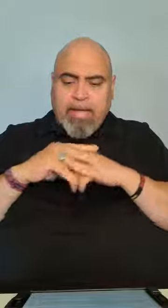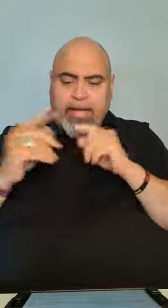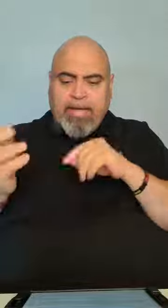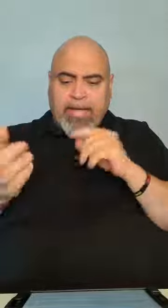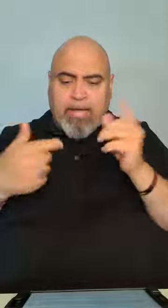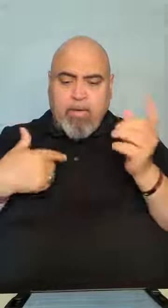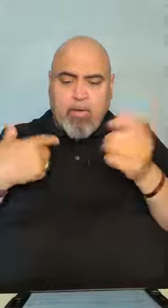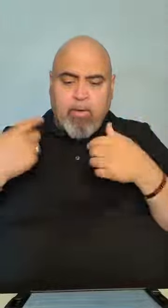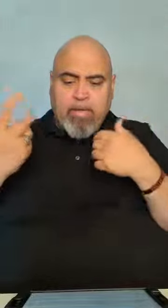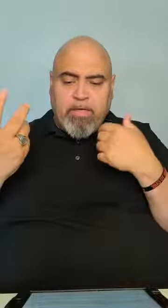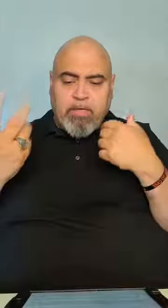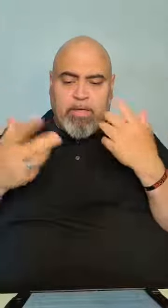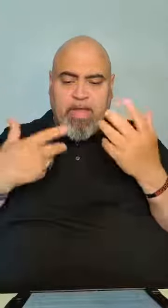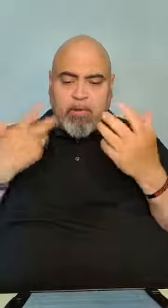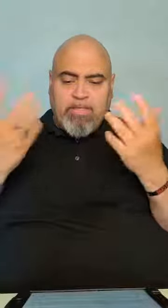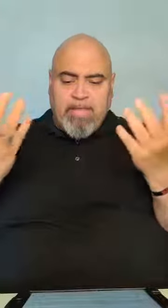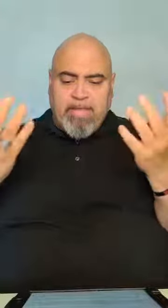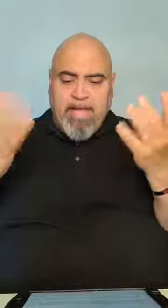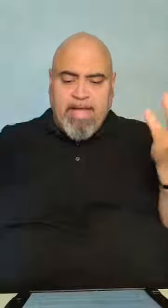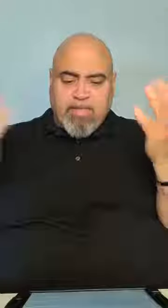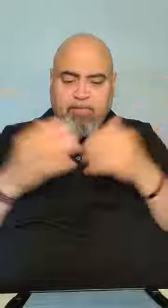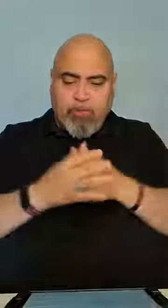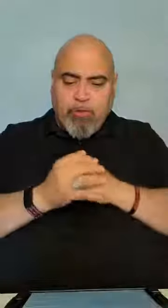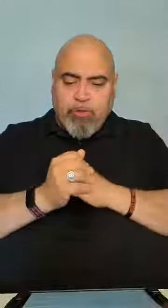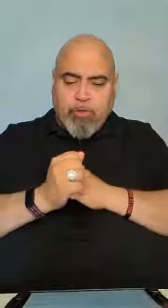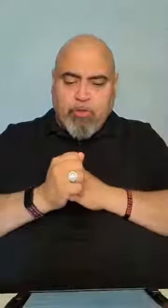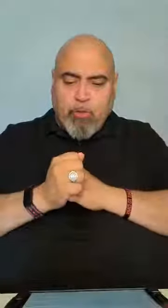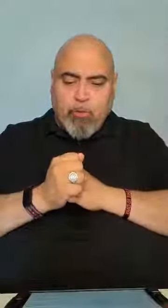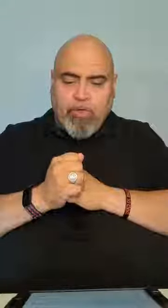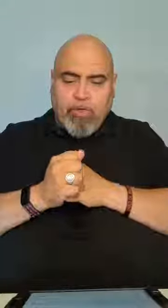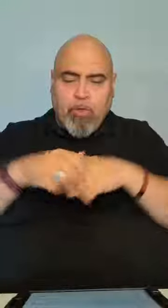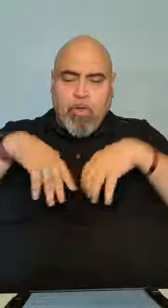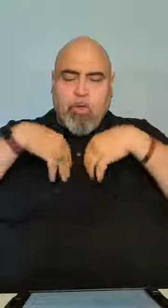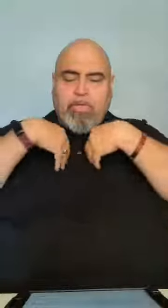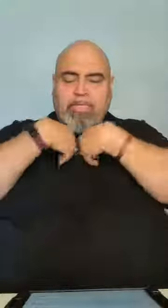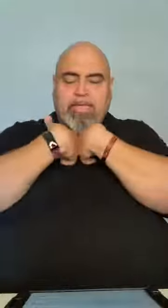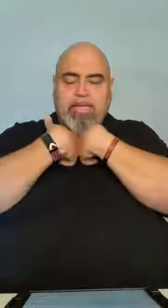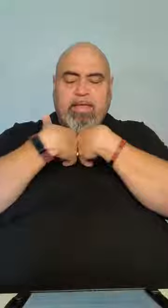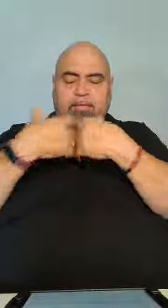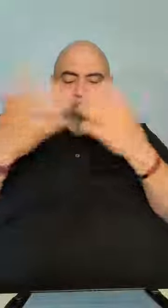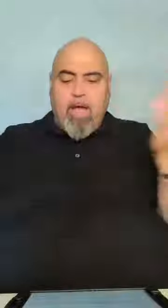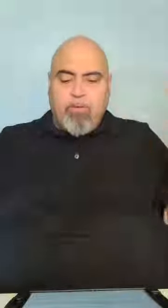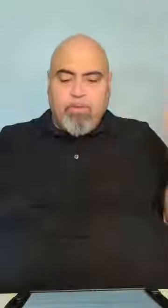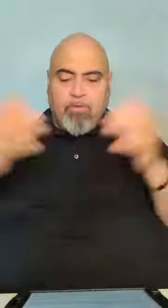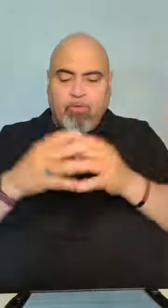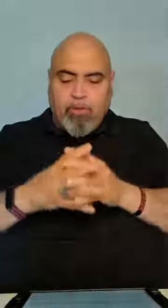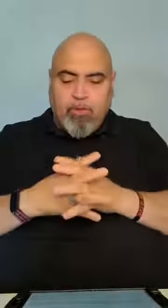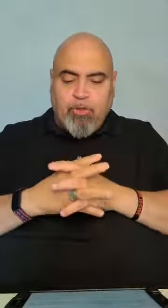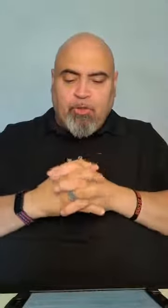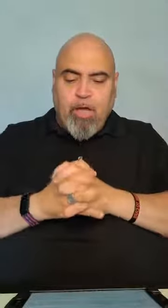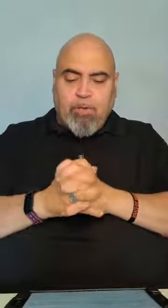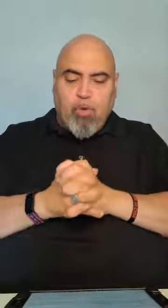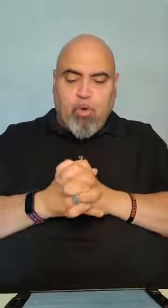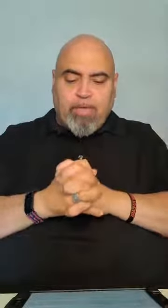Let he who is without sin cast the first stone. And so we see that throughout Scripture, God warns